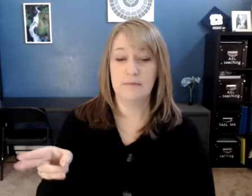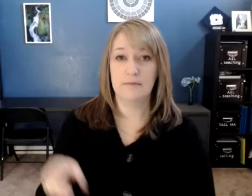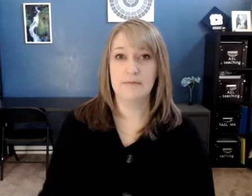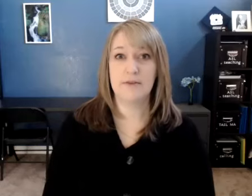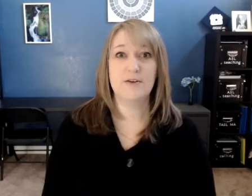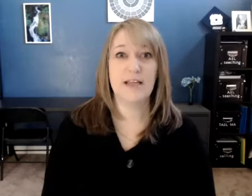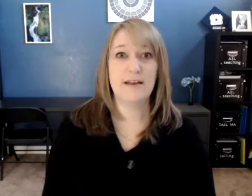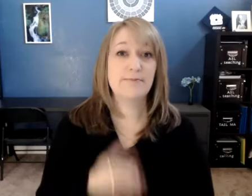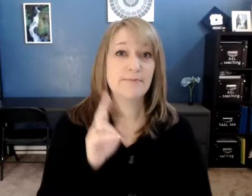I'll do it again.